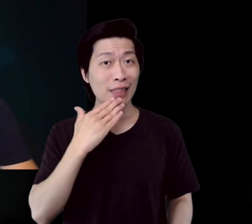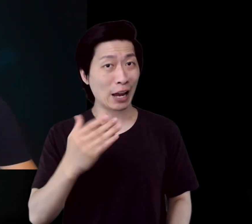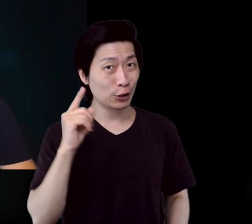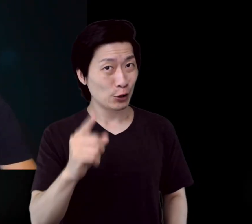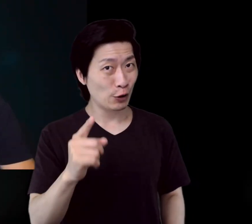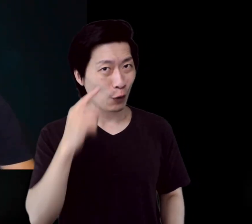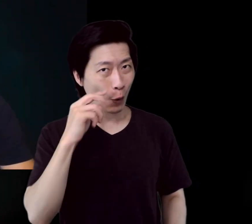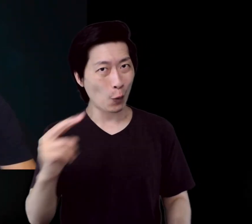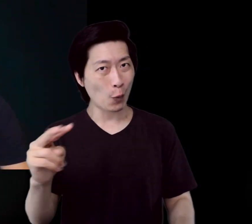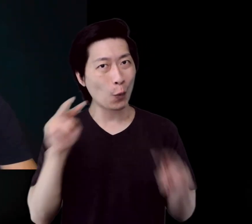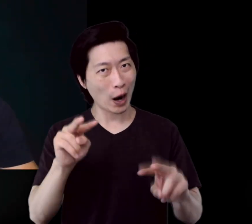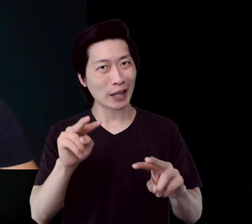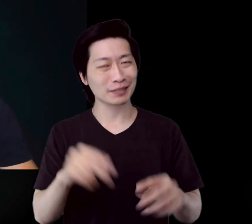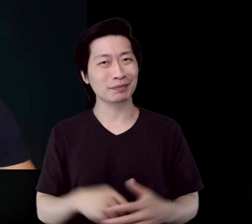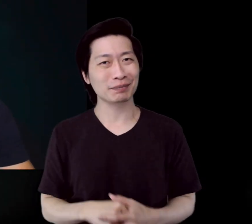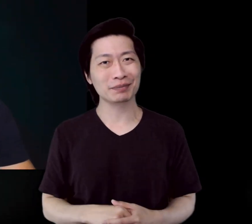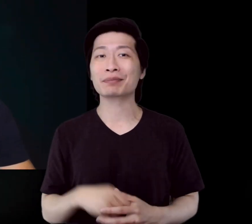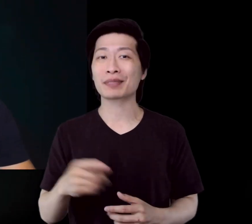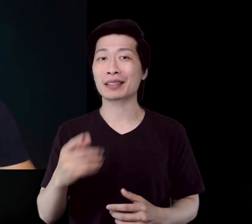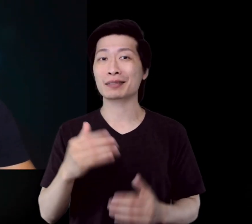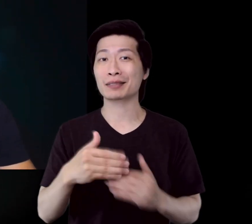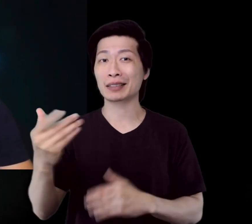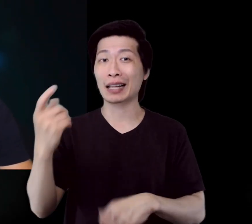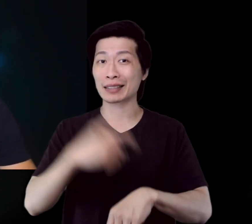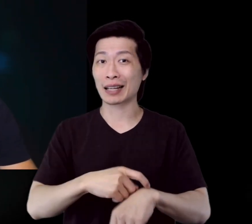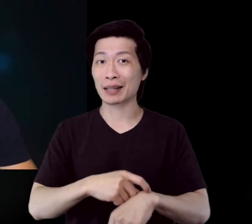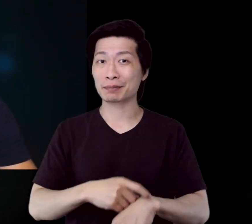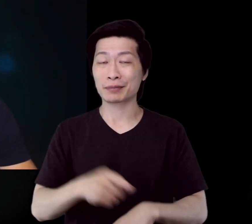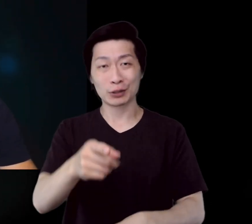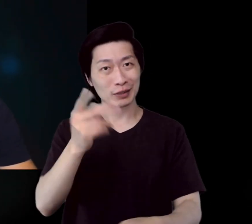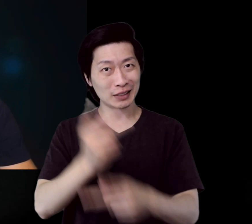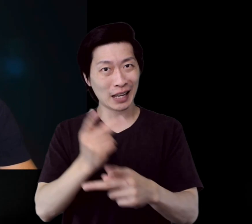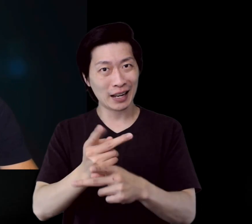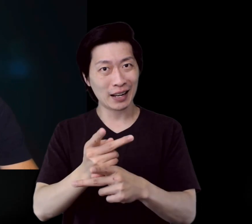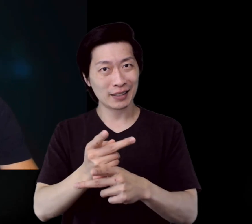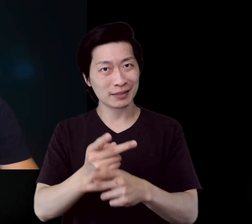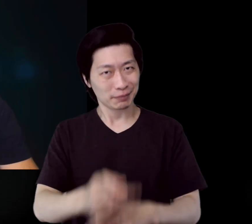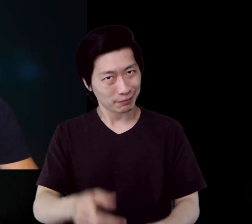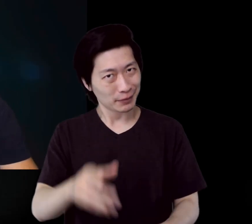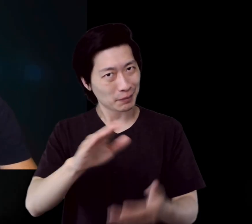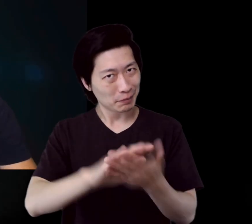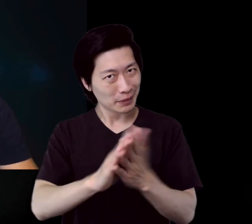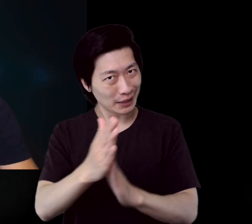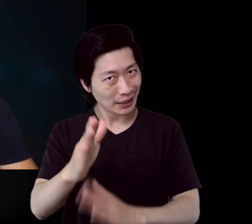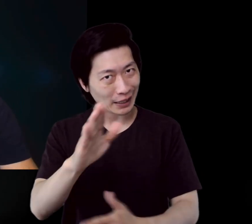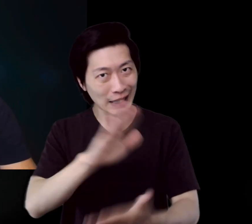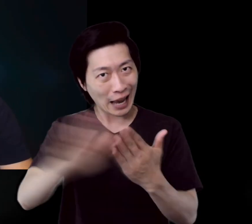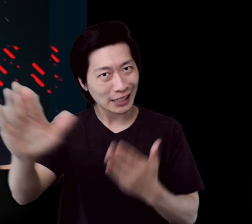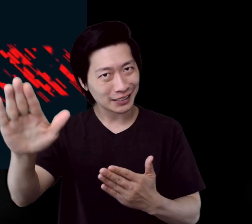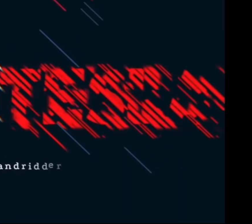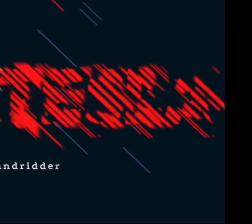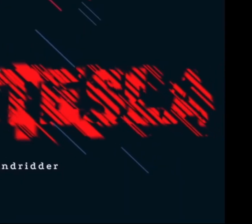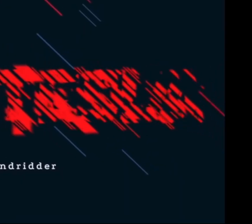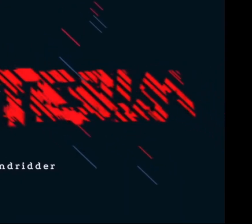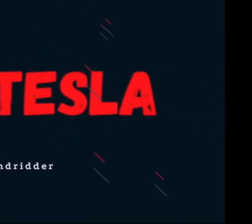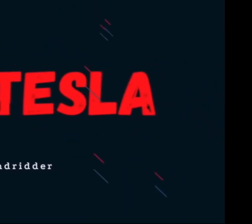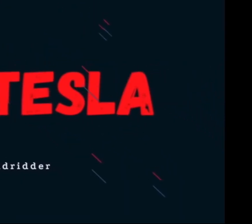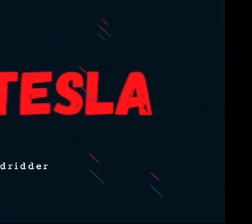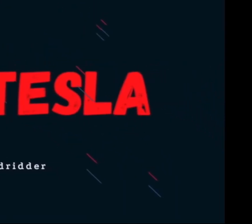And thank you for watching. And until next time, take care out there and be nice.